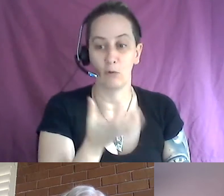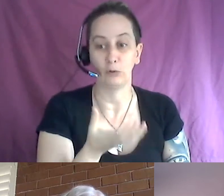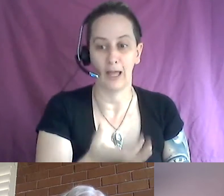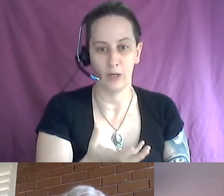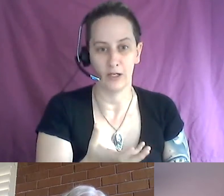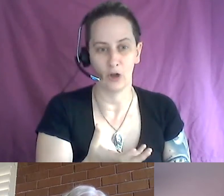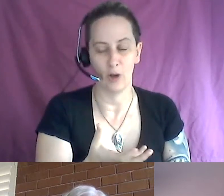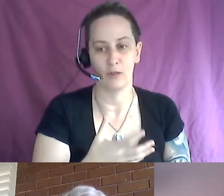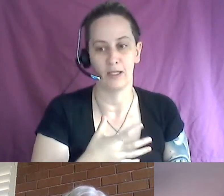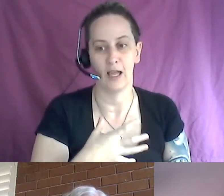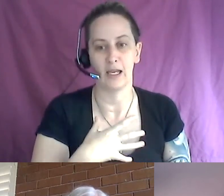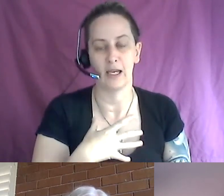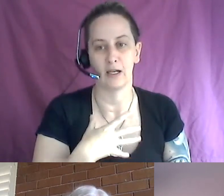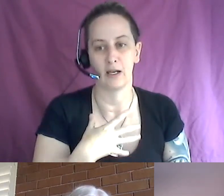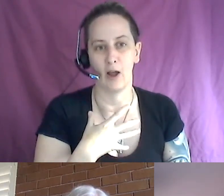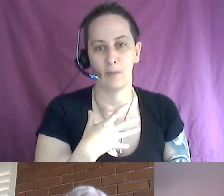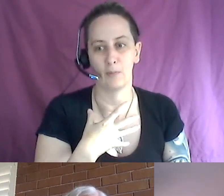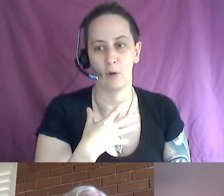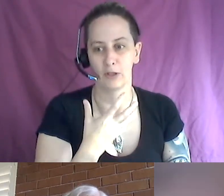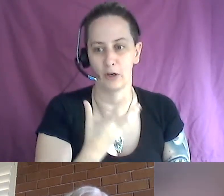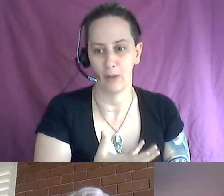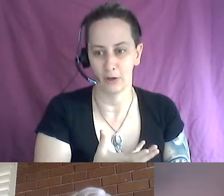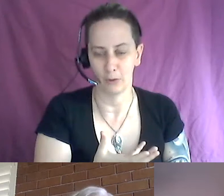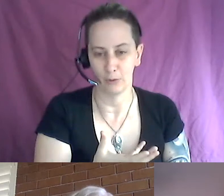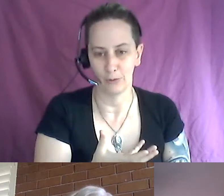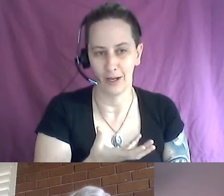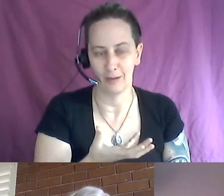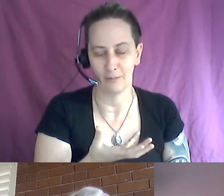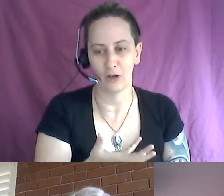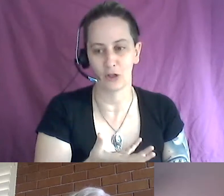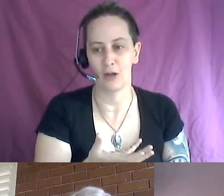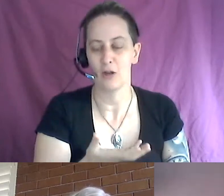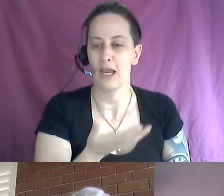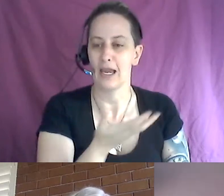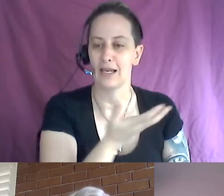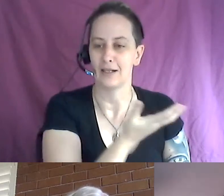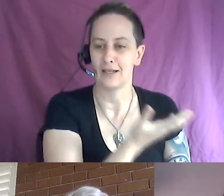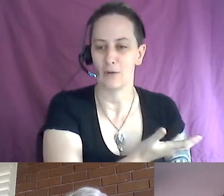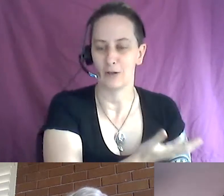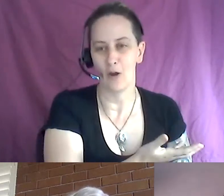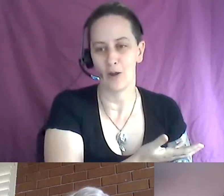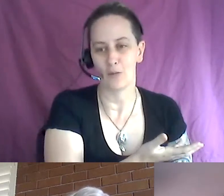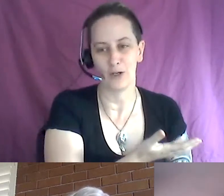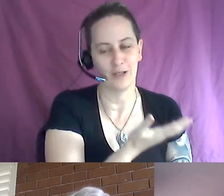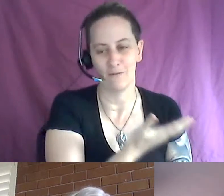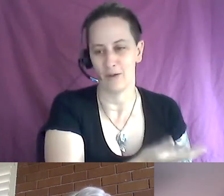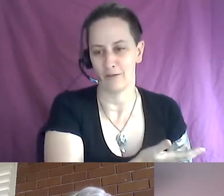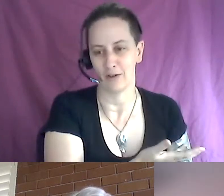a full language. I'm using that in Auslan grammatical structure. In keyword sign, we're doing that very,